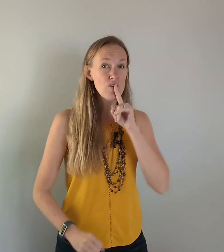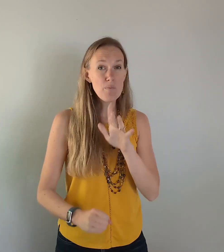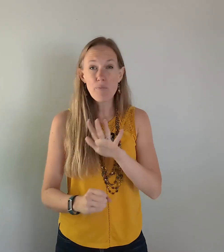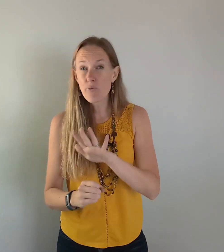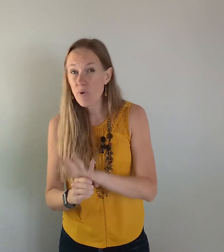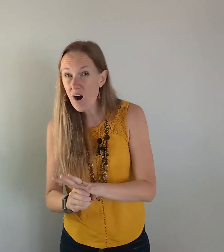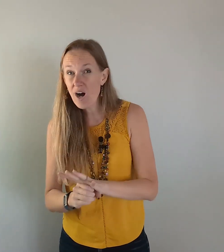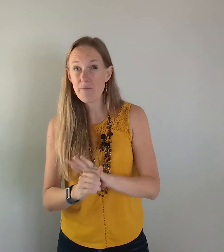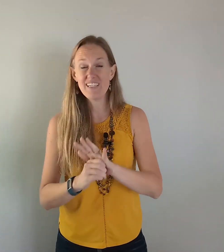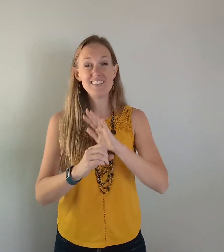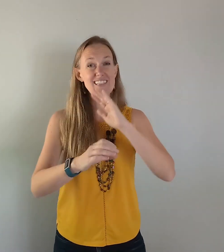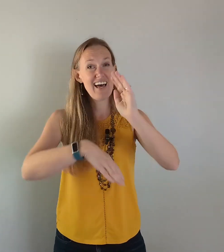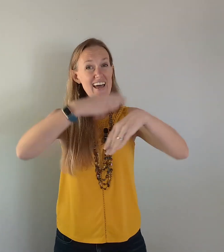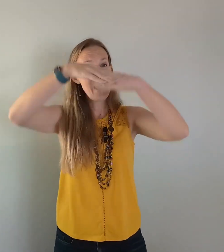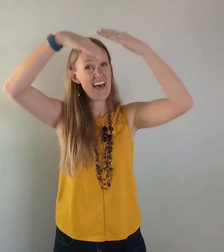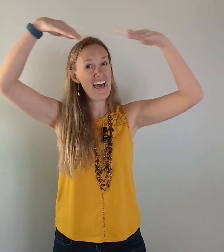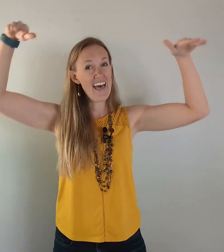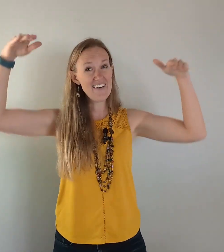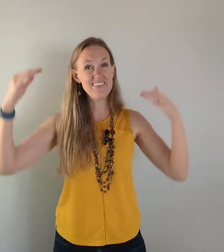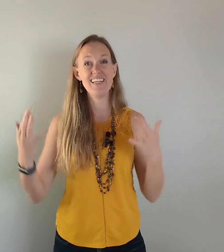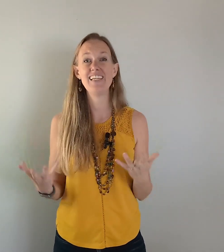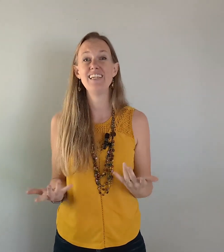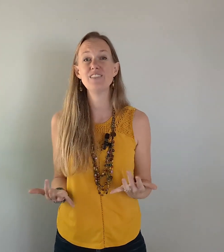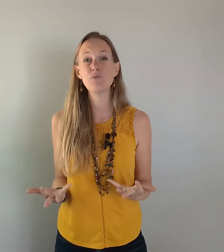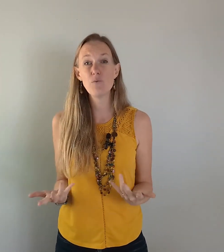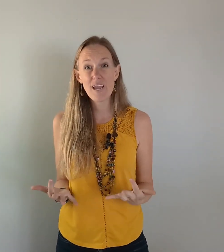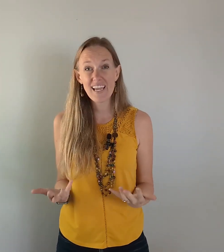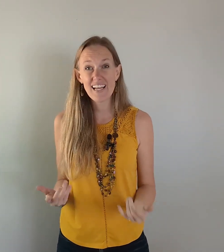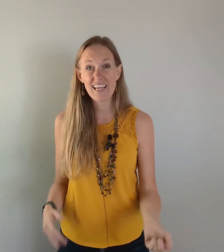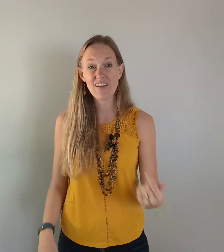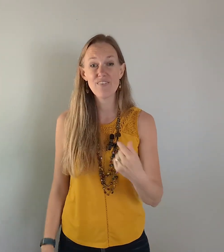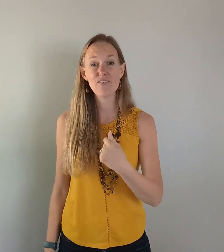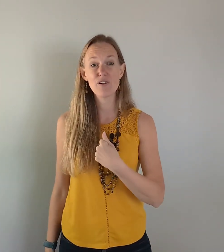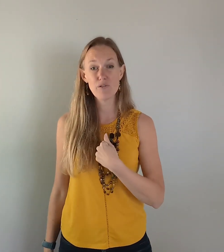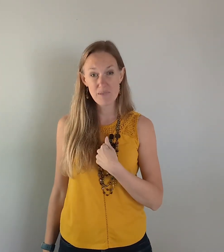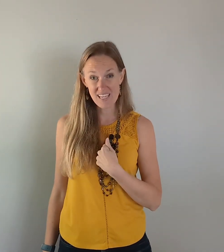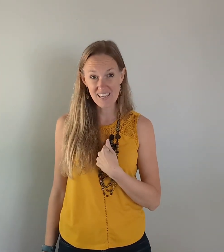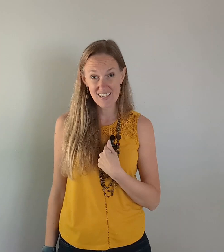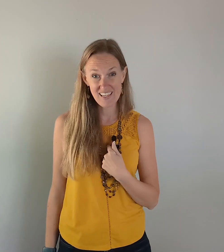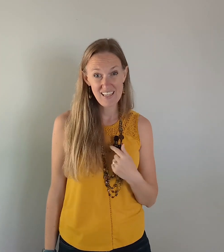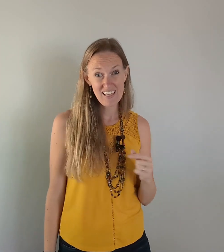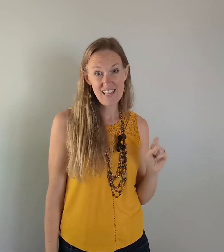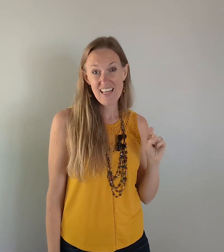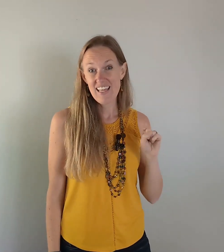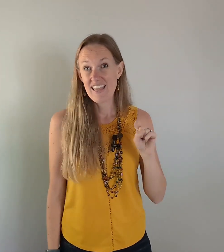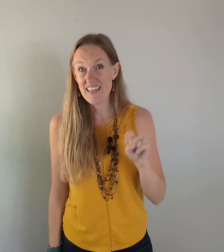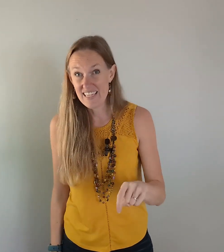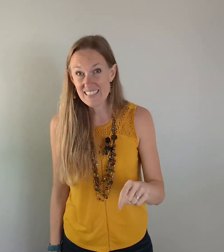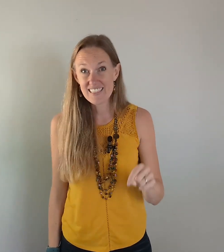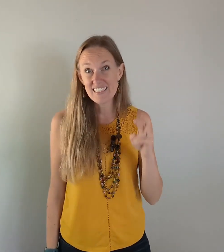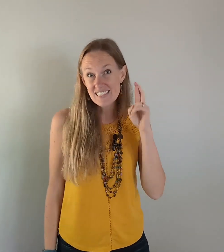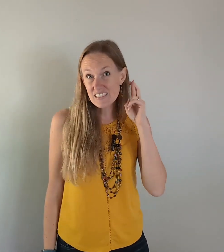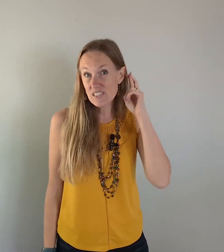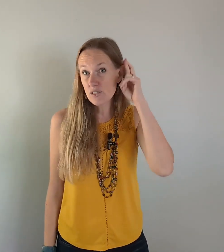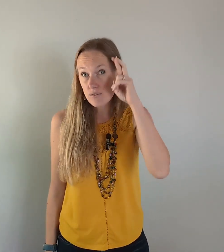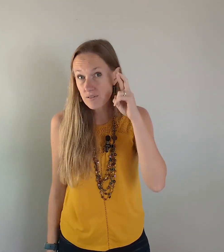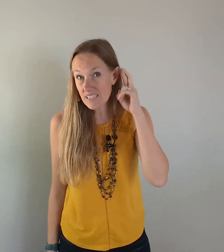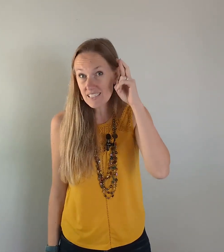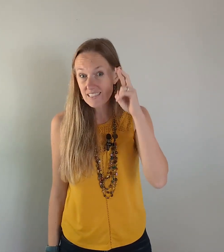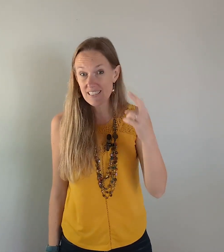the promise that heaven is waiting for me. This is the